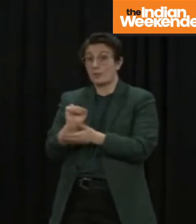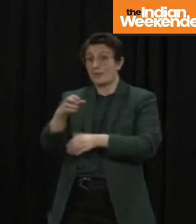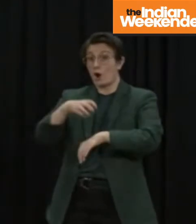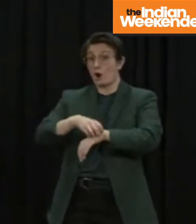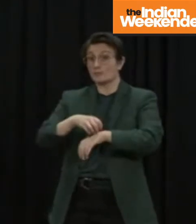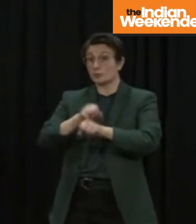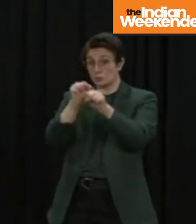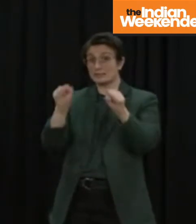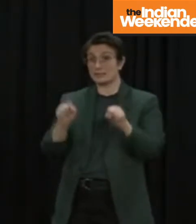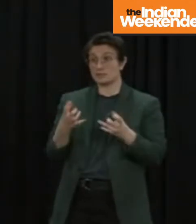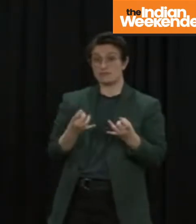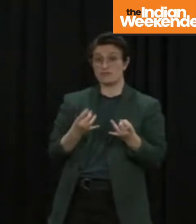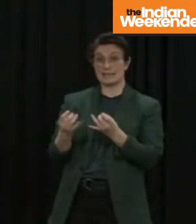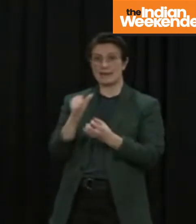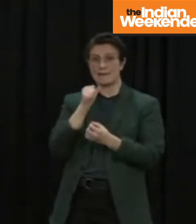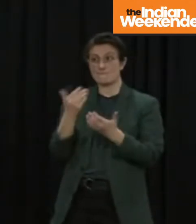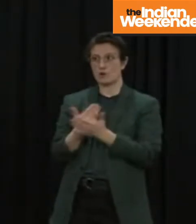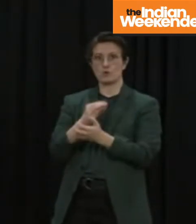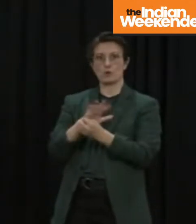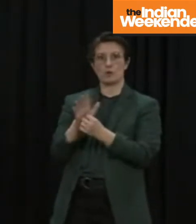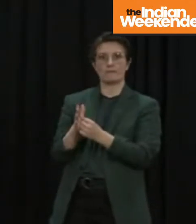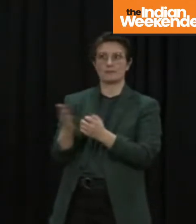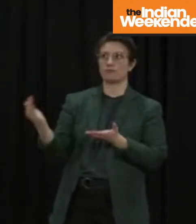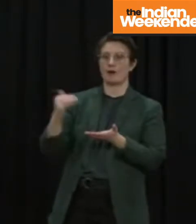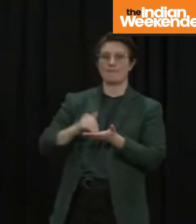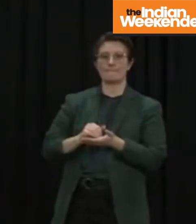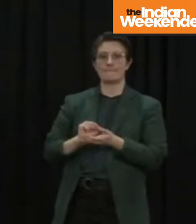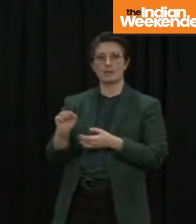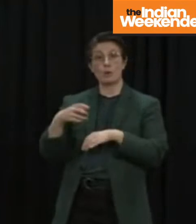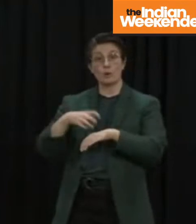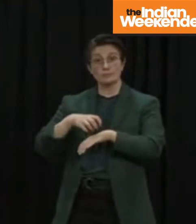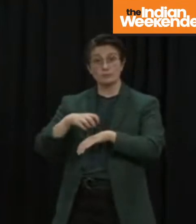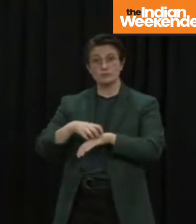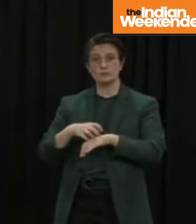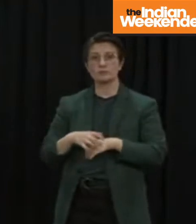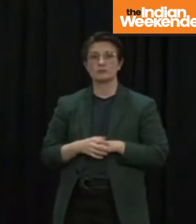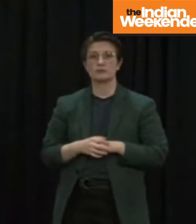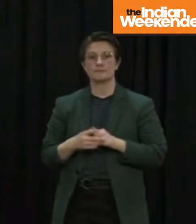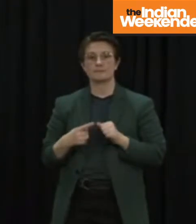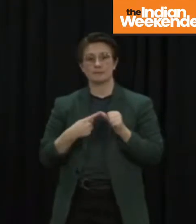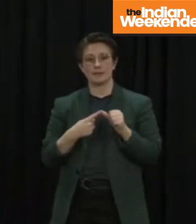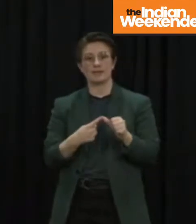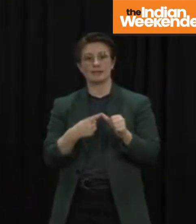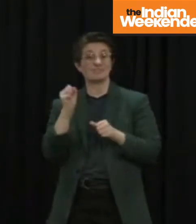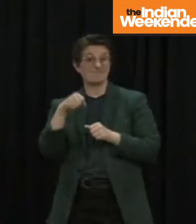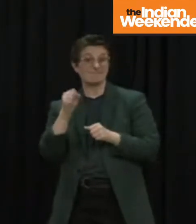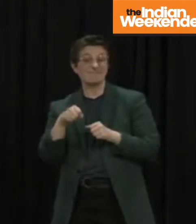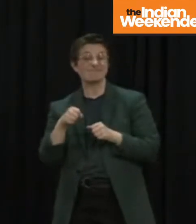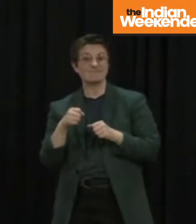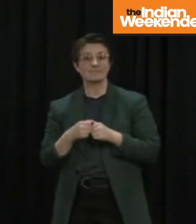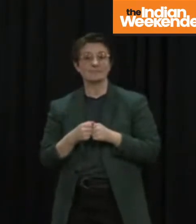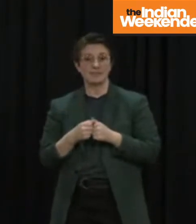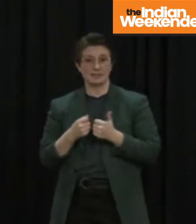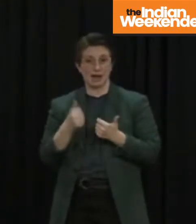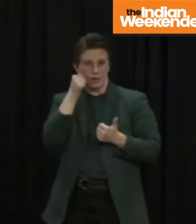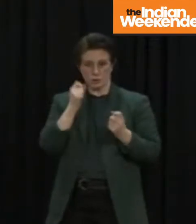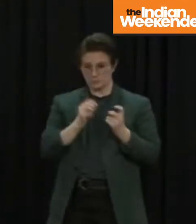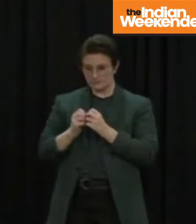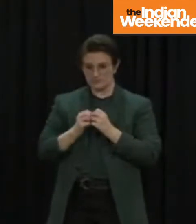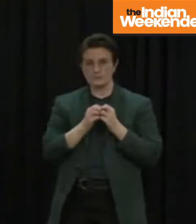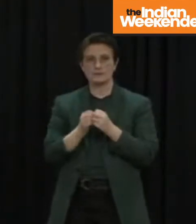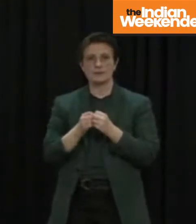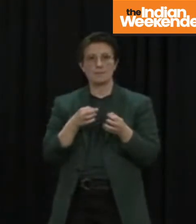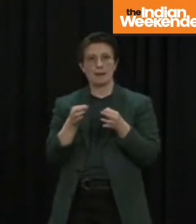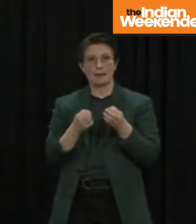in COVID-19 cases presenting, and they've been doing that for the last year and a half. And I'm sure, and I know that they're stepping up their efforts in that